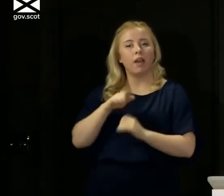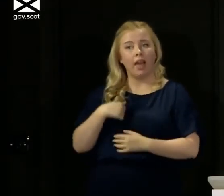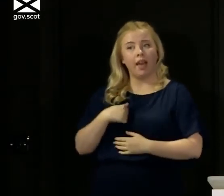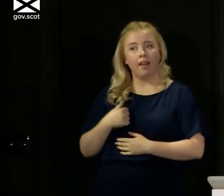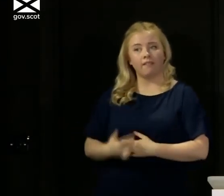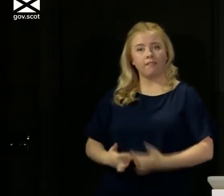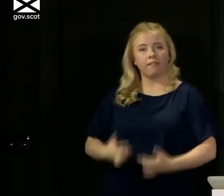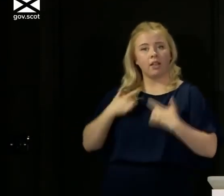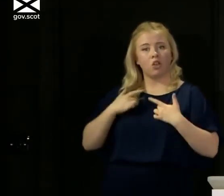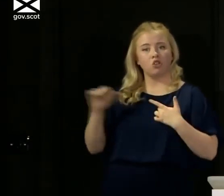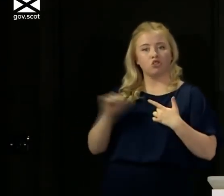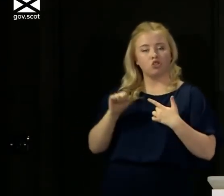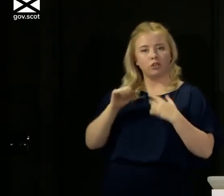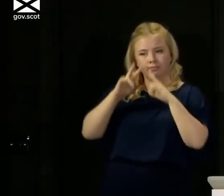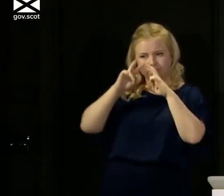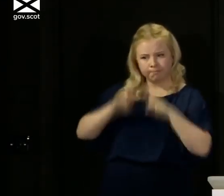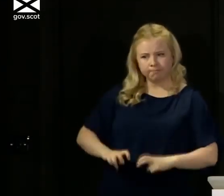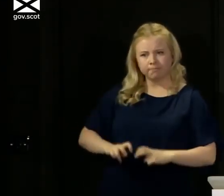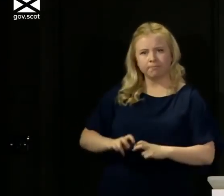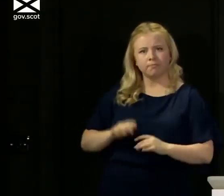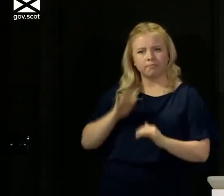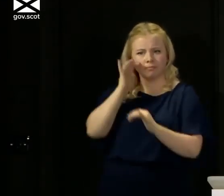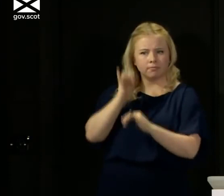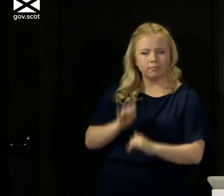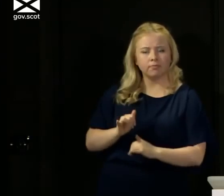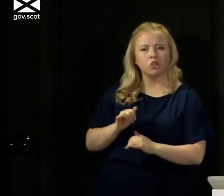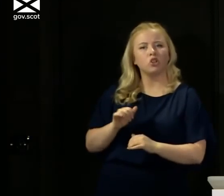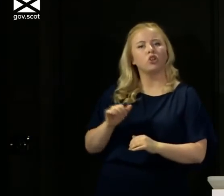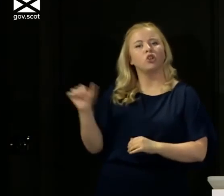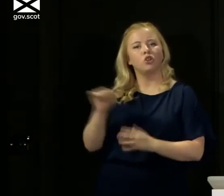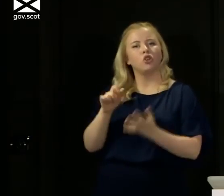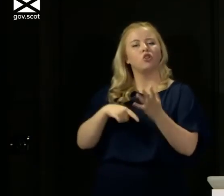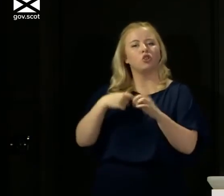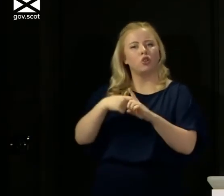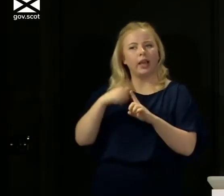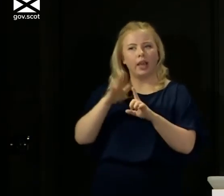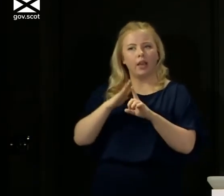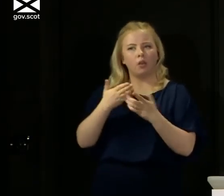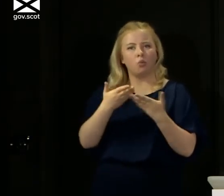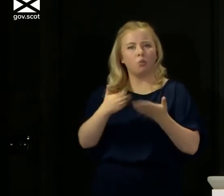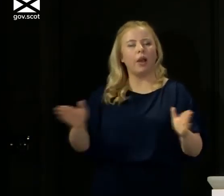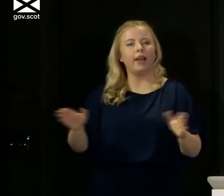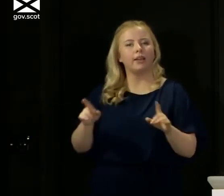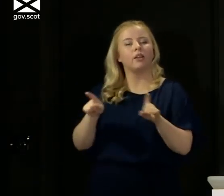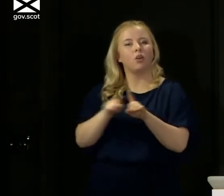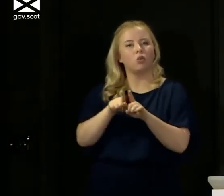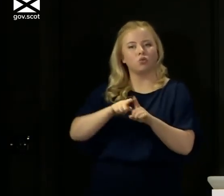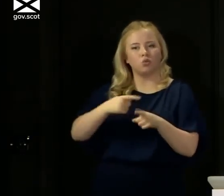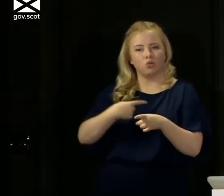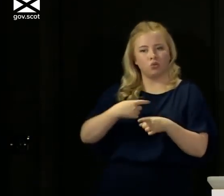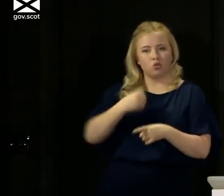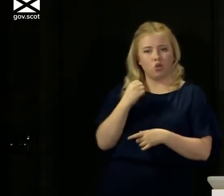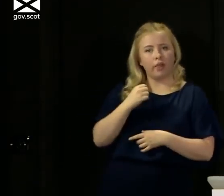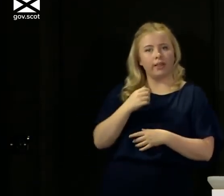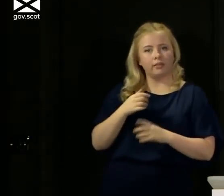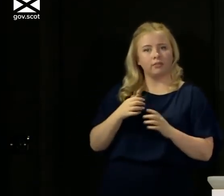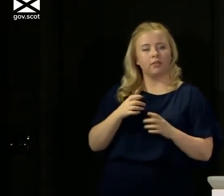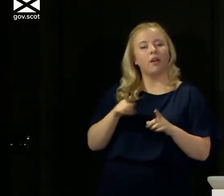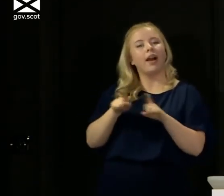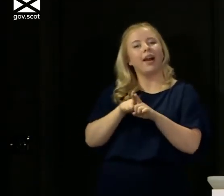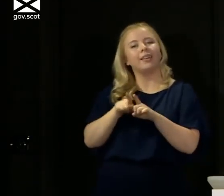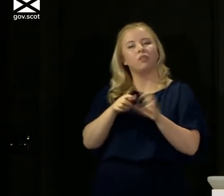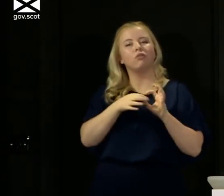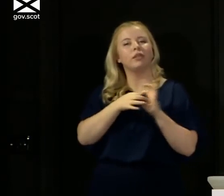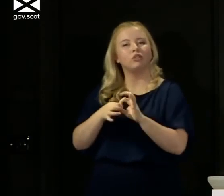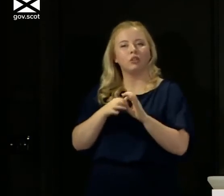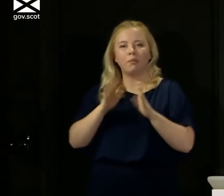an inquiry. I think that will be true UK-wide. It certainly will be true in Scotland. What the relationship between those two things will be has to be